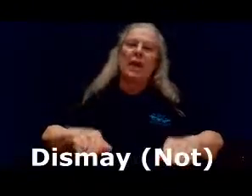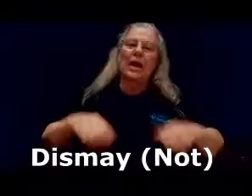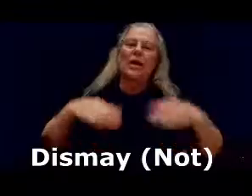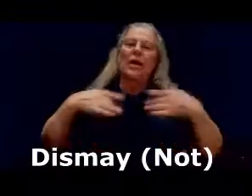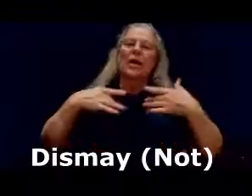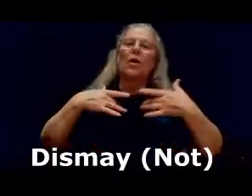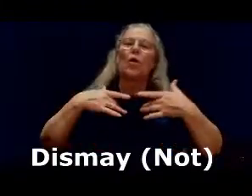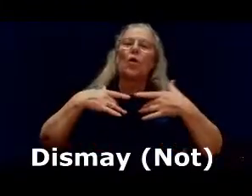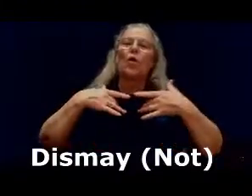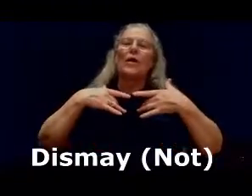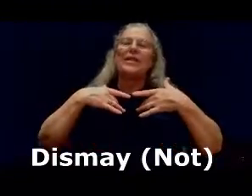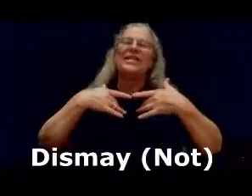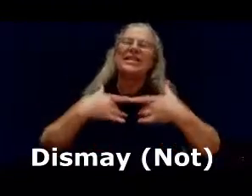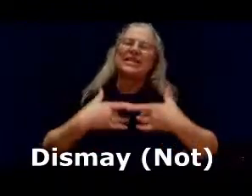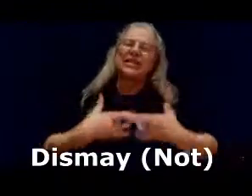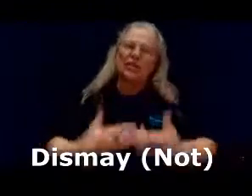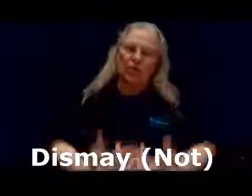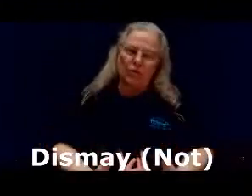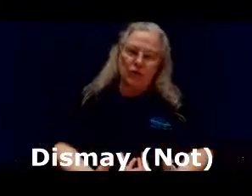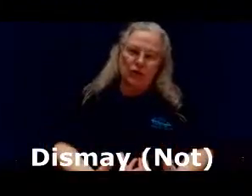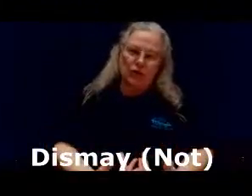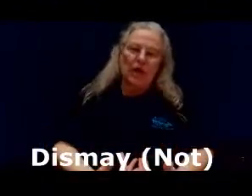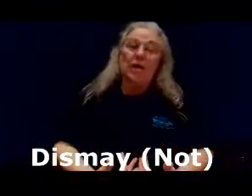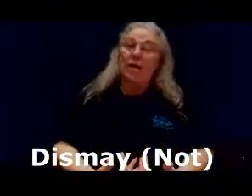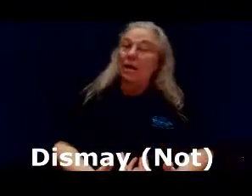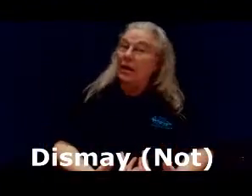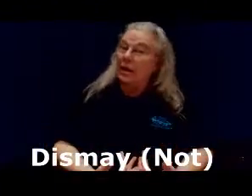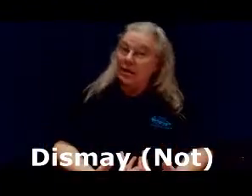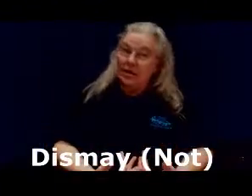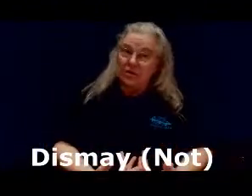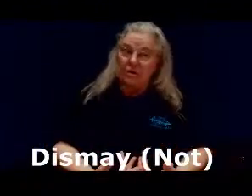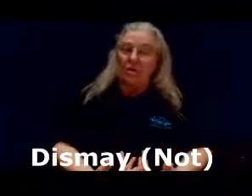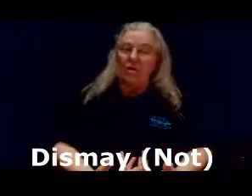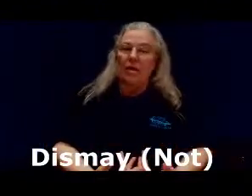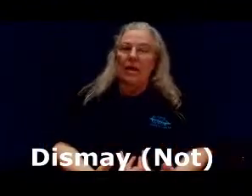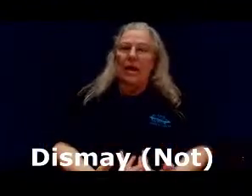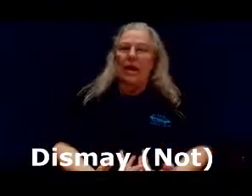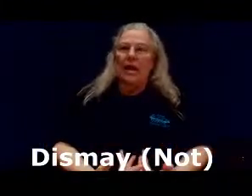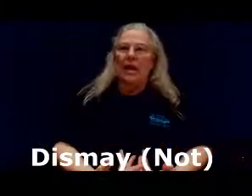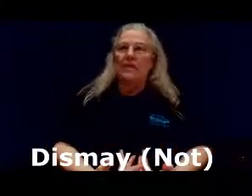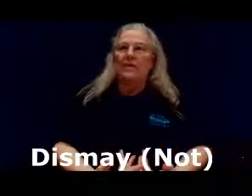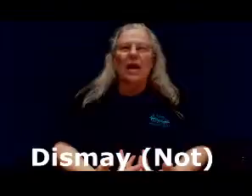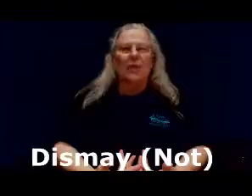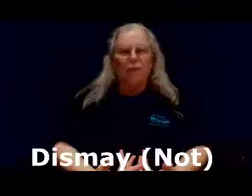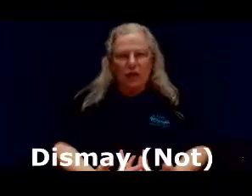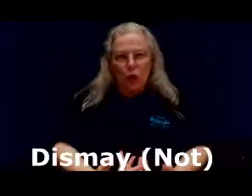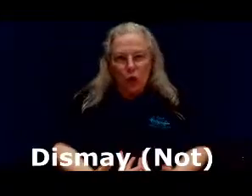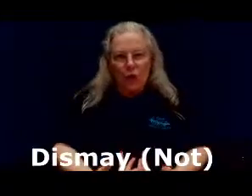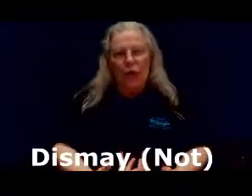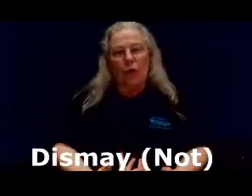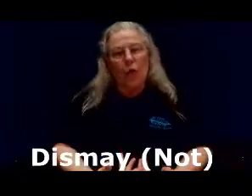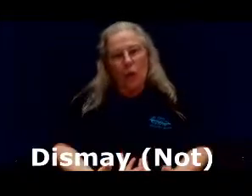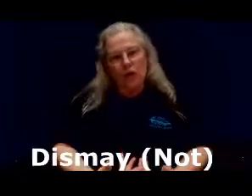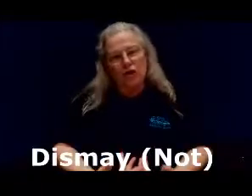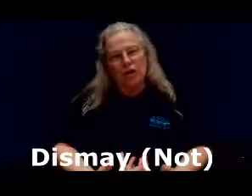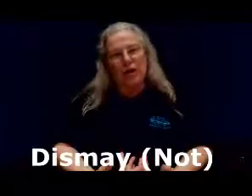Dismayed or discouraged. Now in this song, it is a rhetorical question,